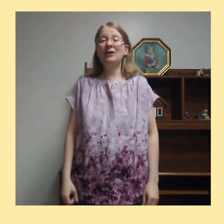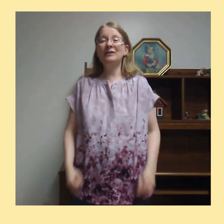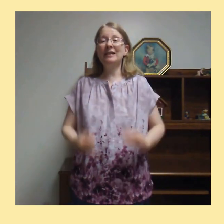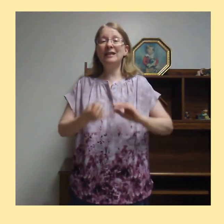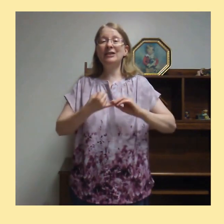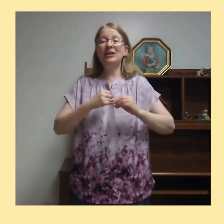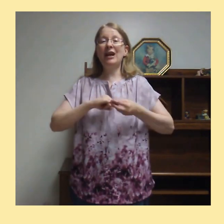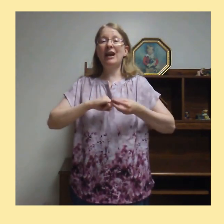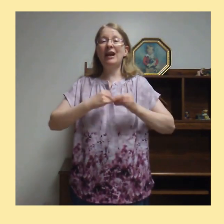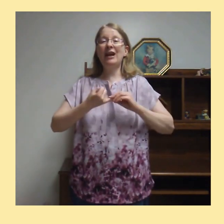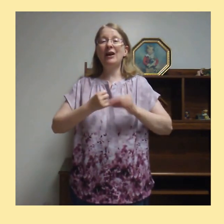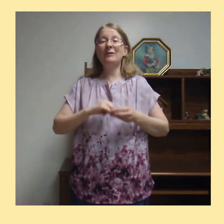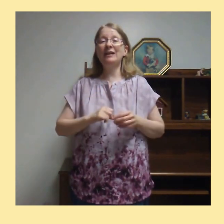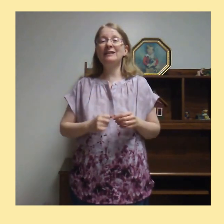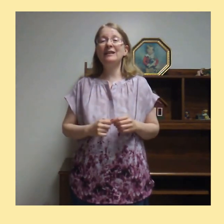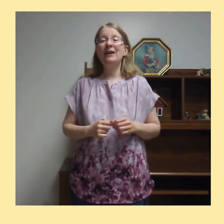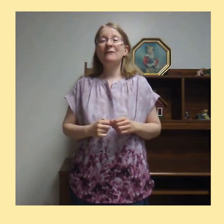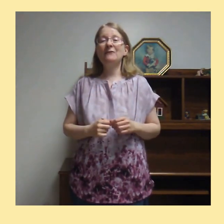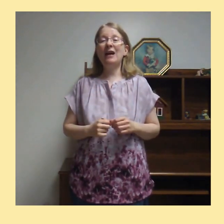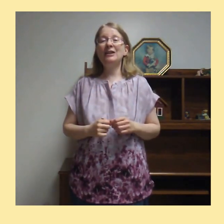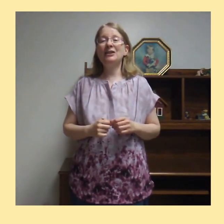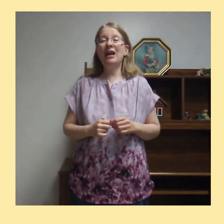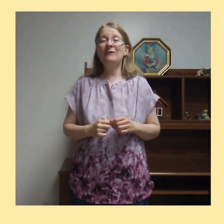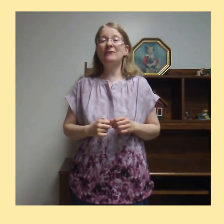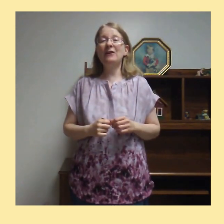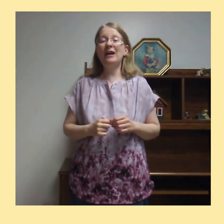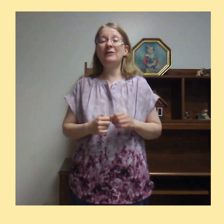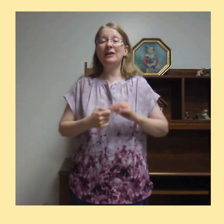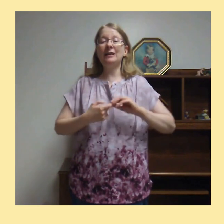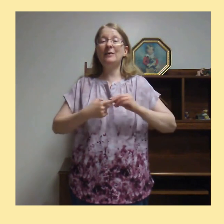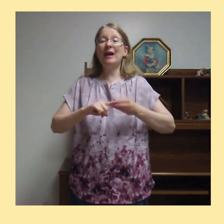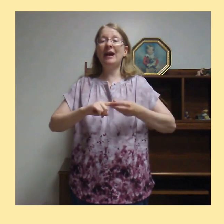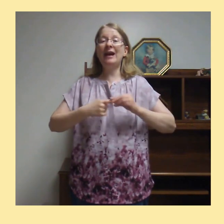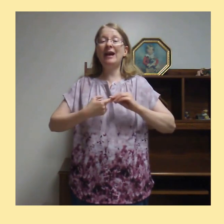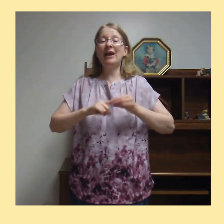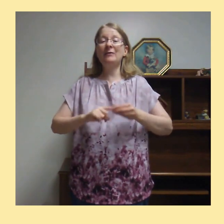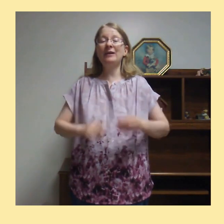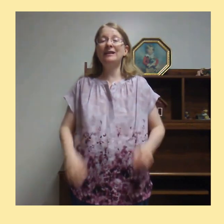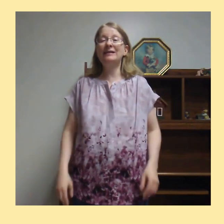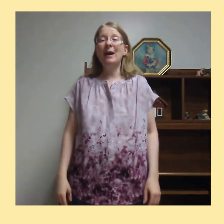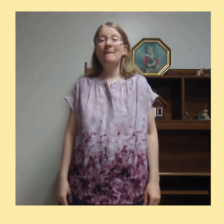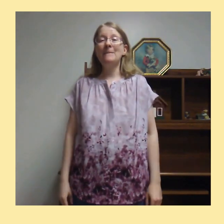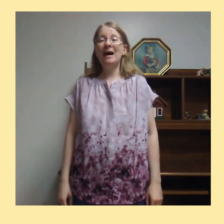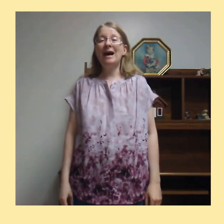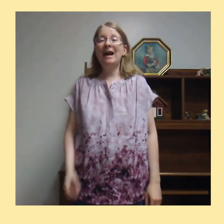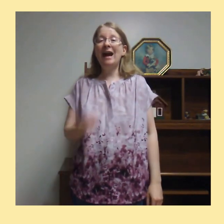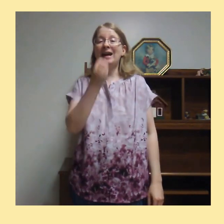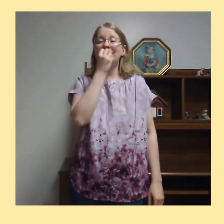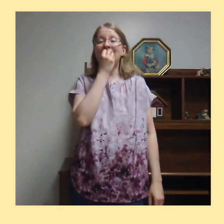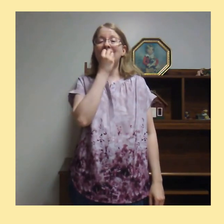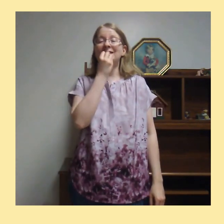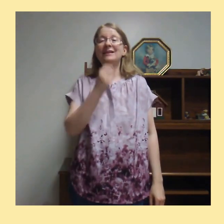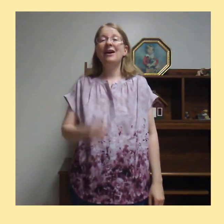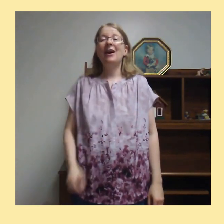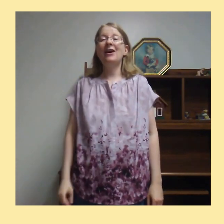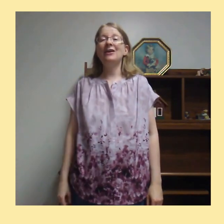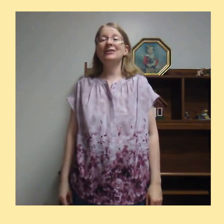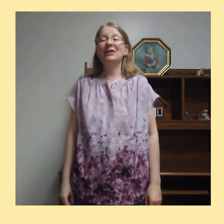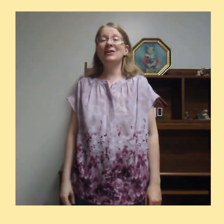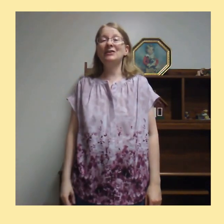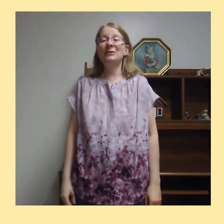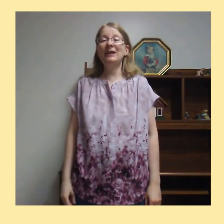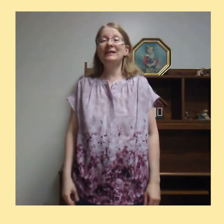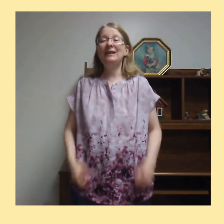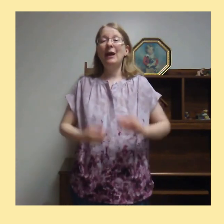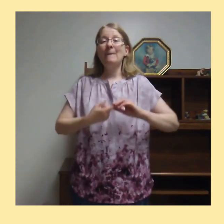and rosy cherries, fresh and fragrant berries. Buy and eat, all